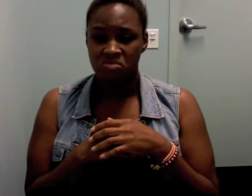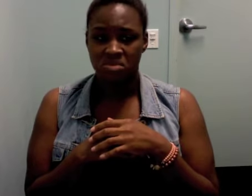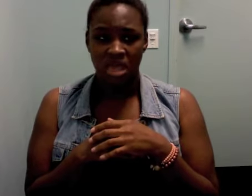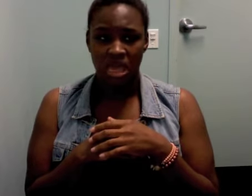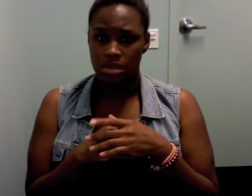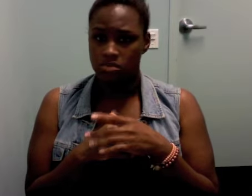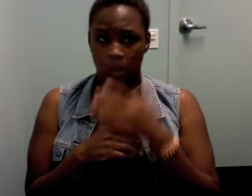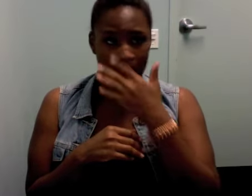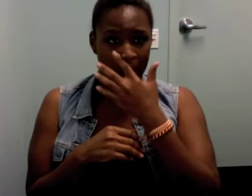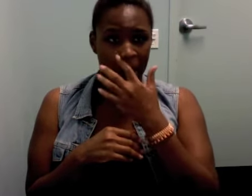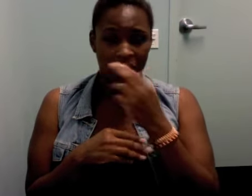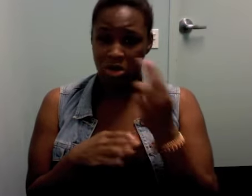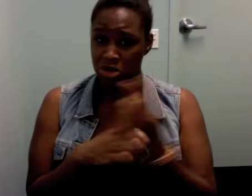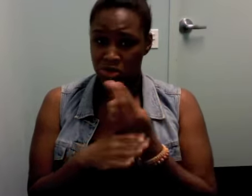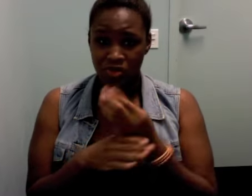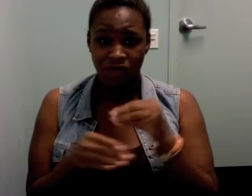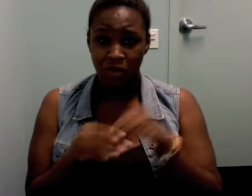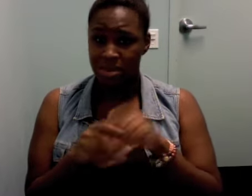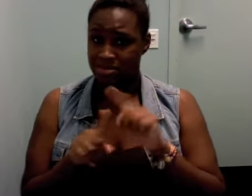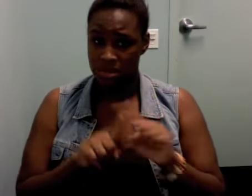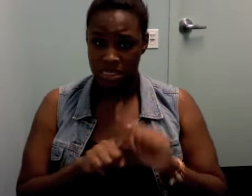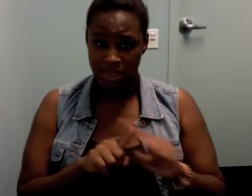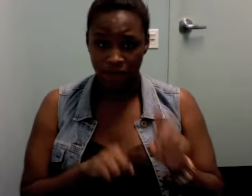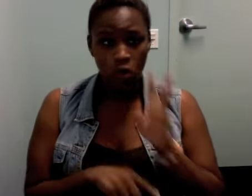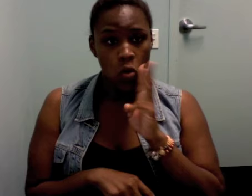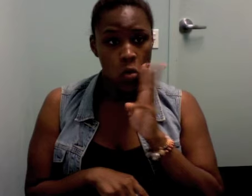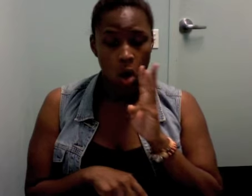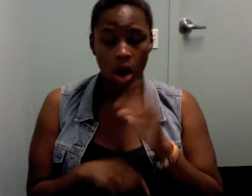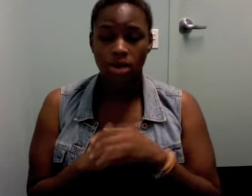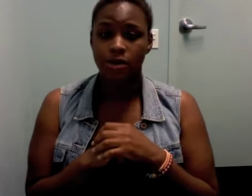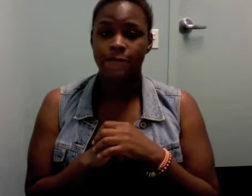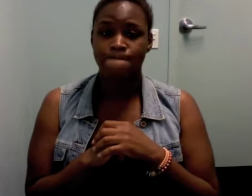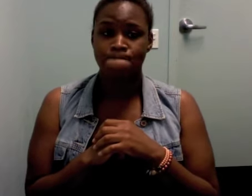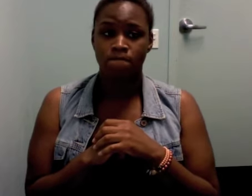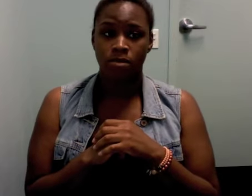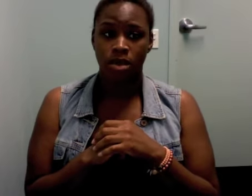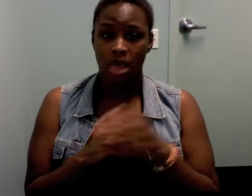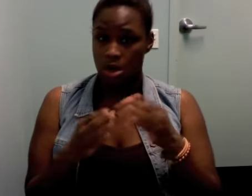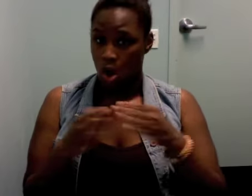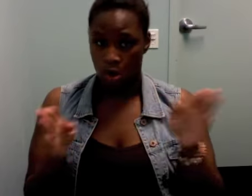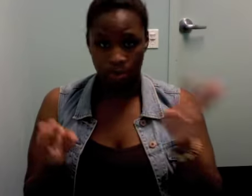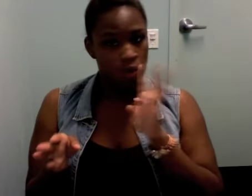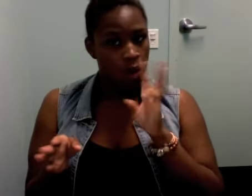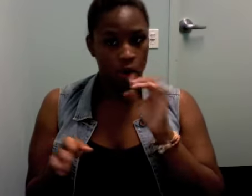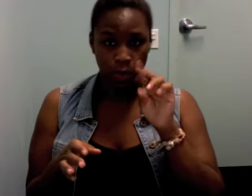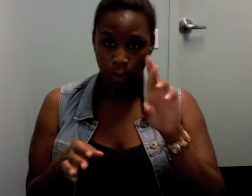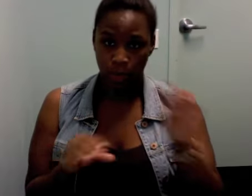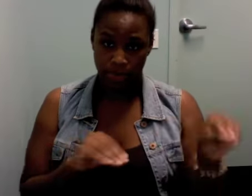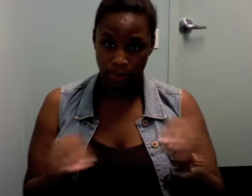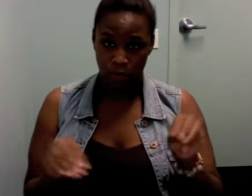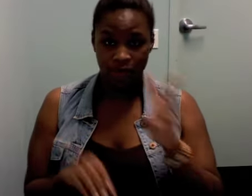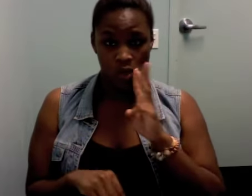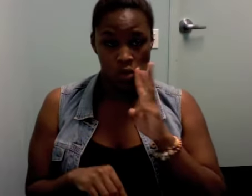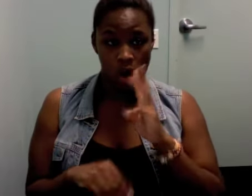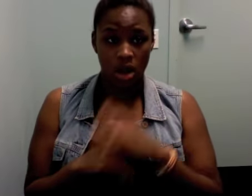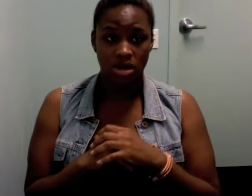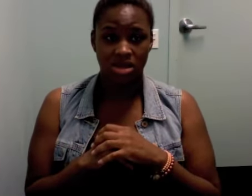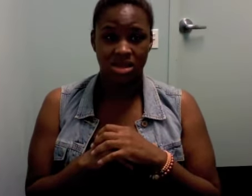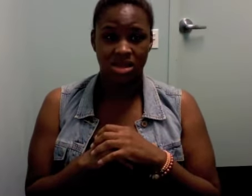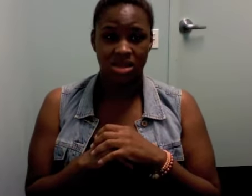real useful in a lot of different types of water, whether it be open water or moving water. They have a tendency to